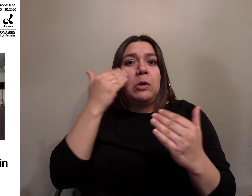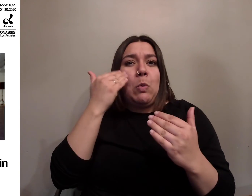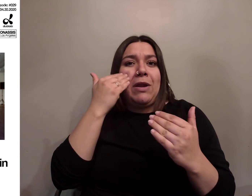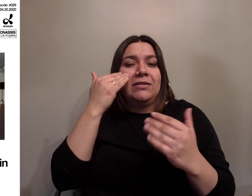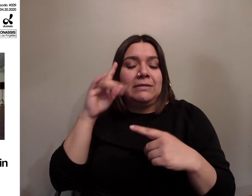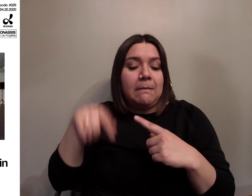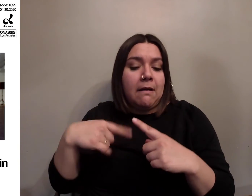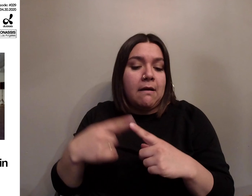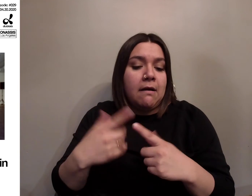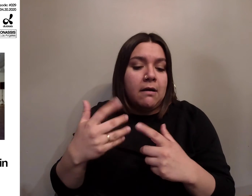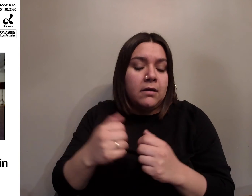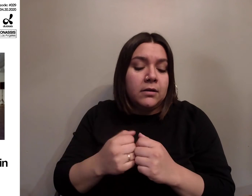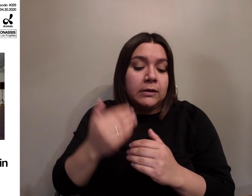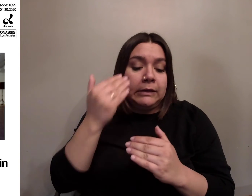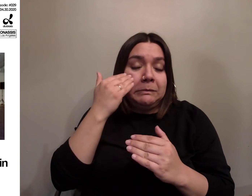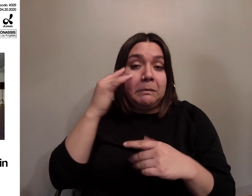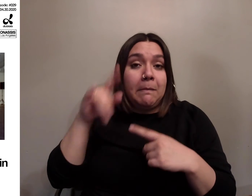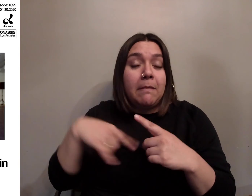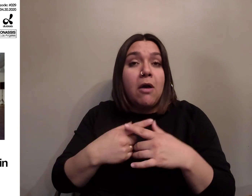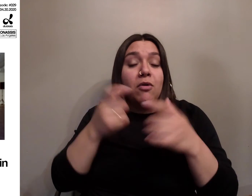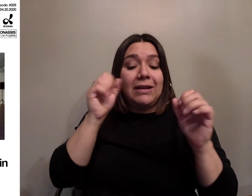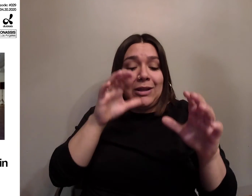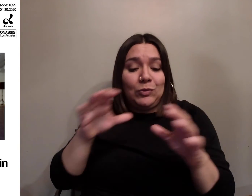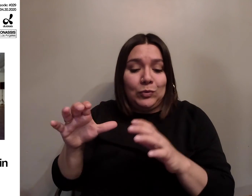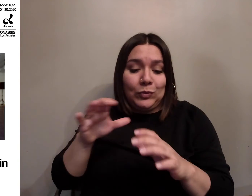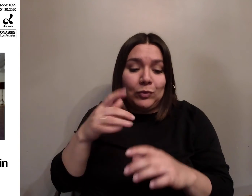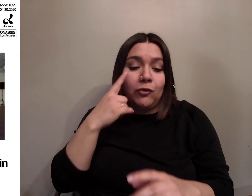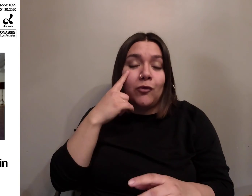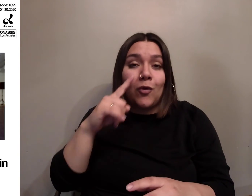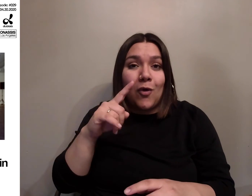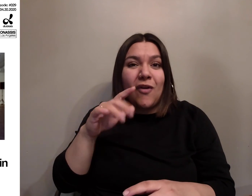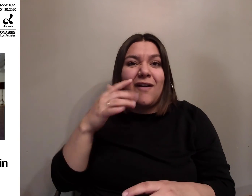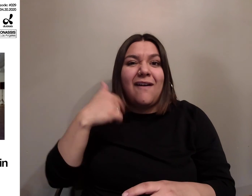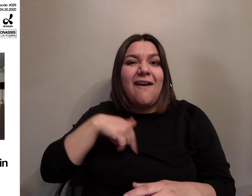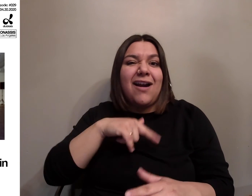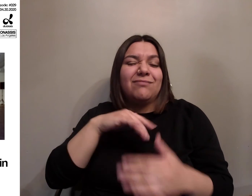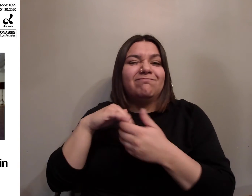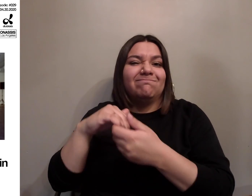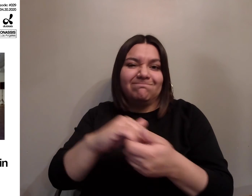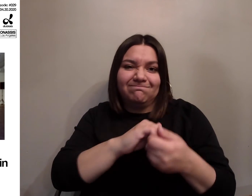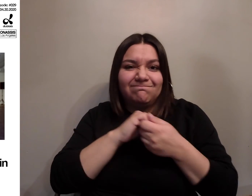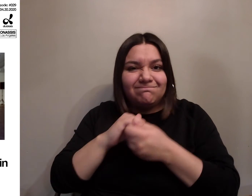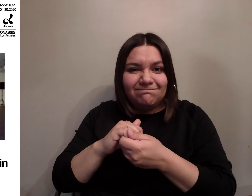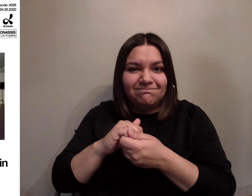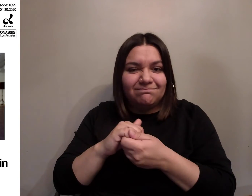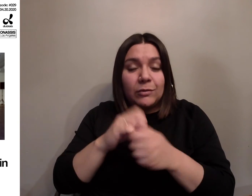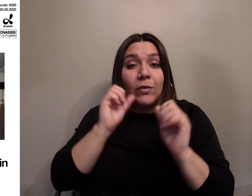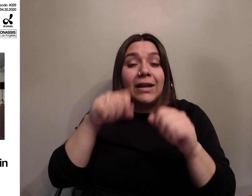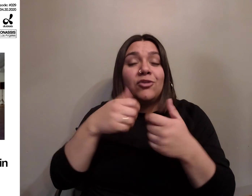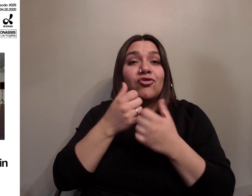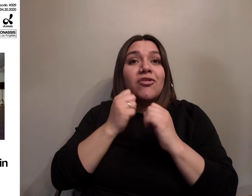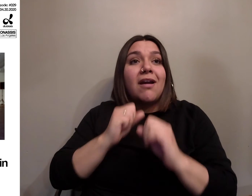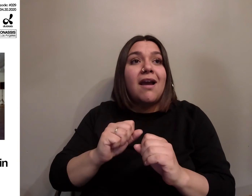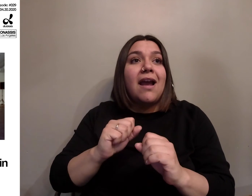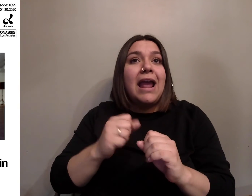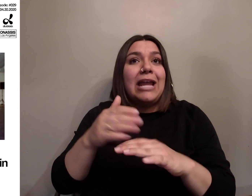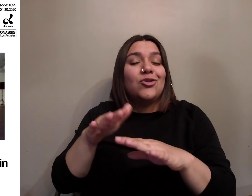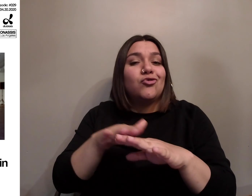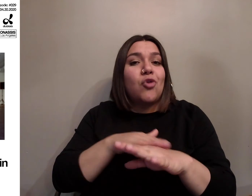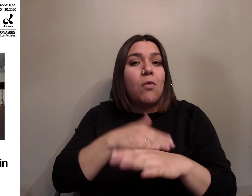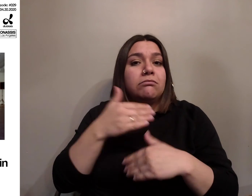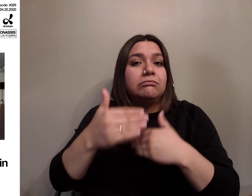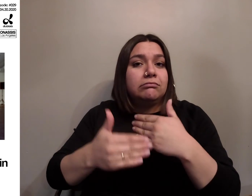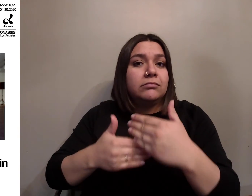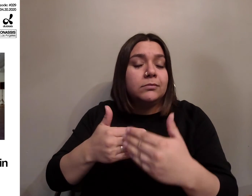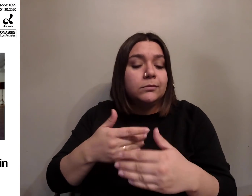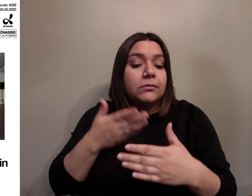impacts our production is having on our home planet. So I hope that there's a greater